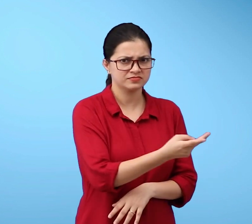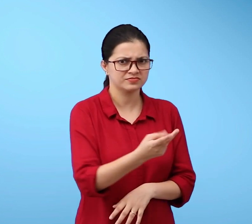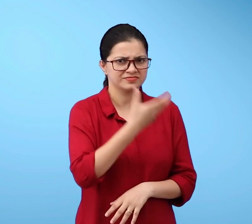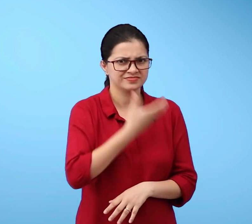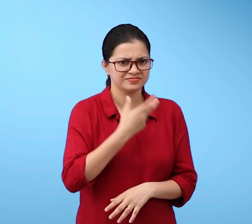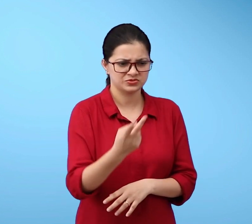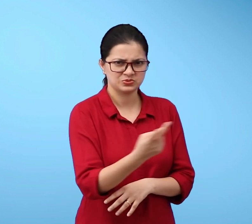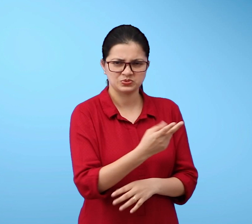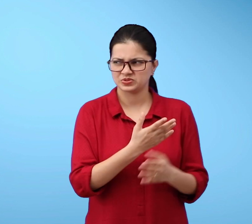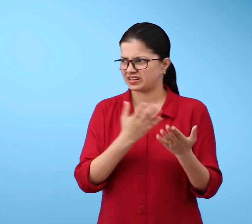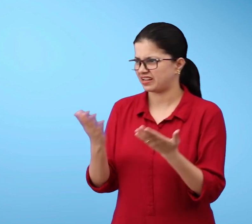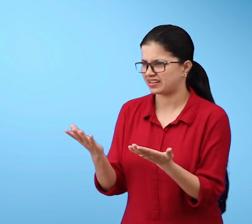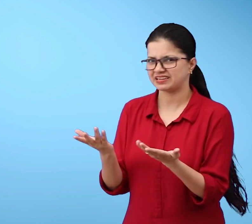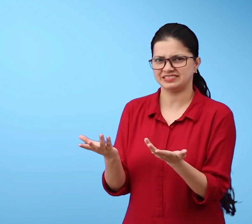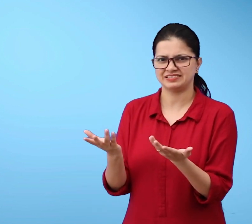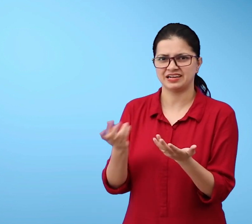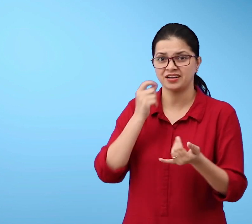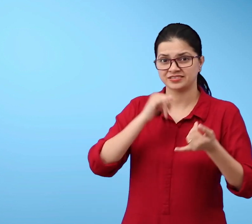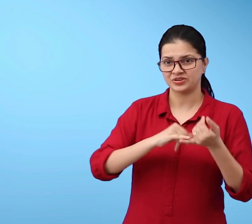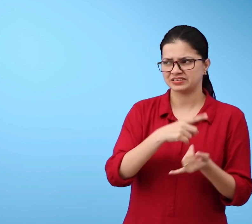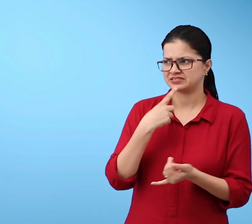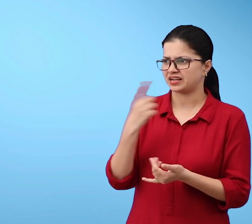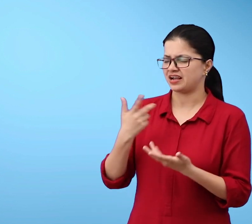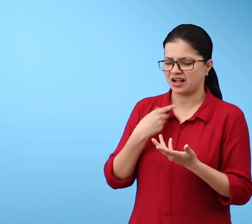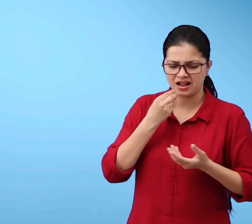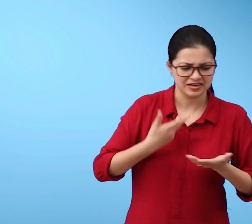"We cannot spare anything for you," Shaunak said.